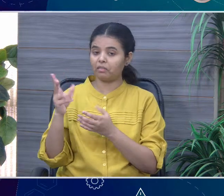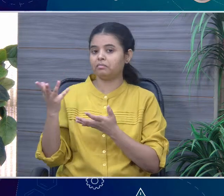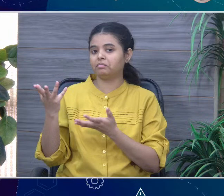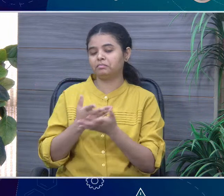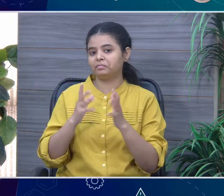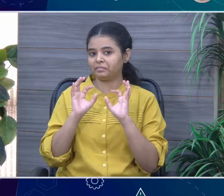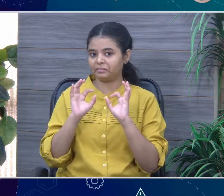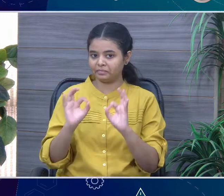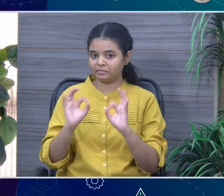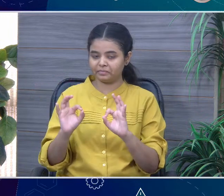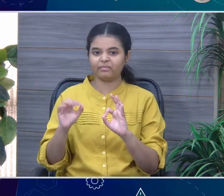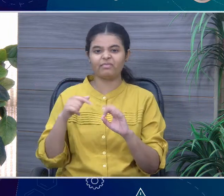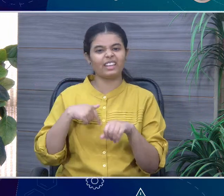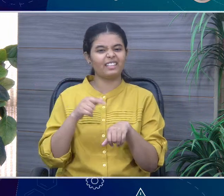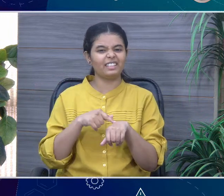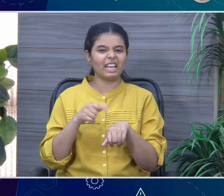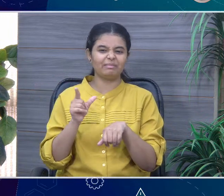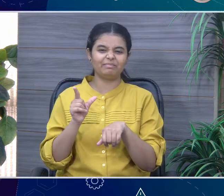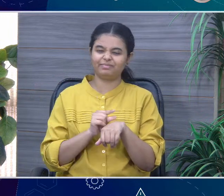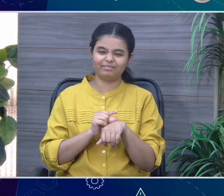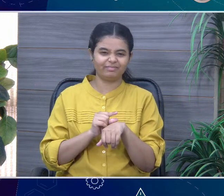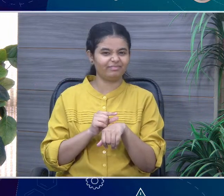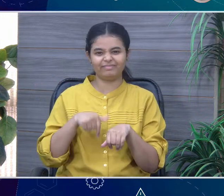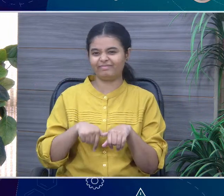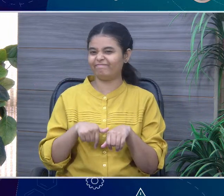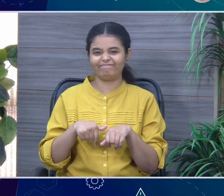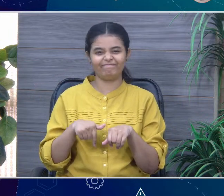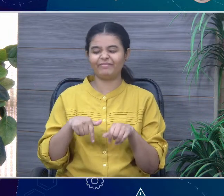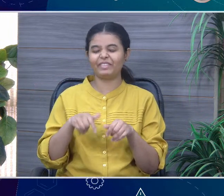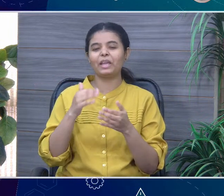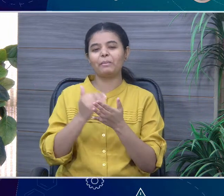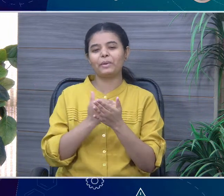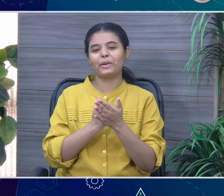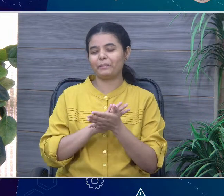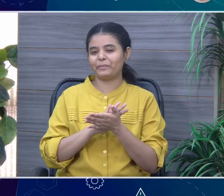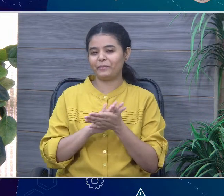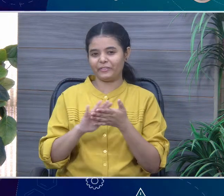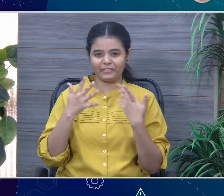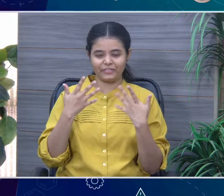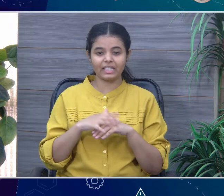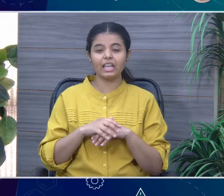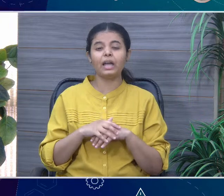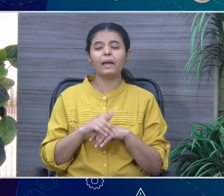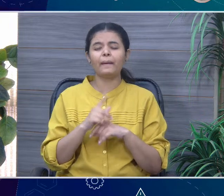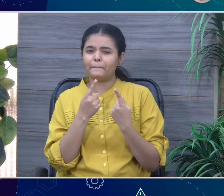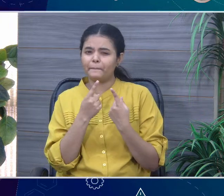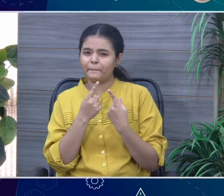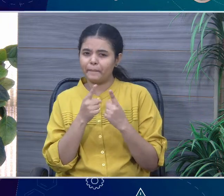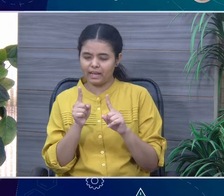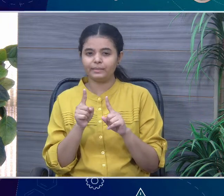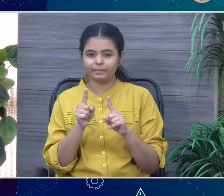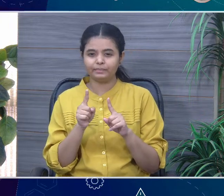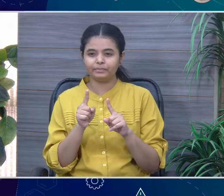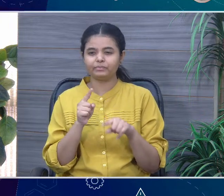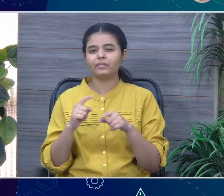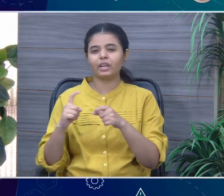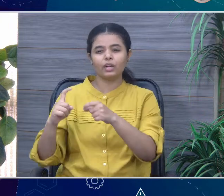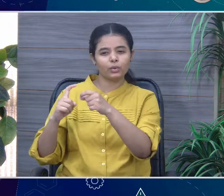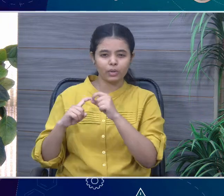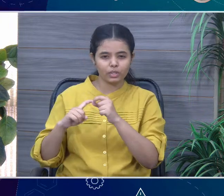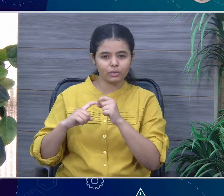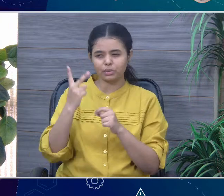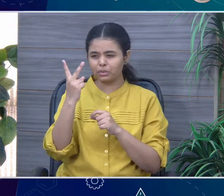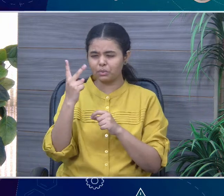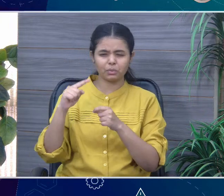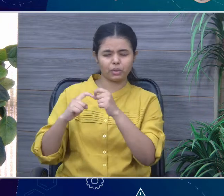conversation, and due to the time constraint we have to wrap up our program here, but we'll take a couple of more questions and then we'll